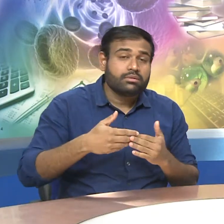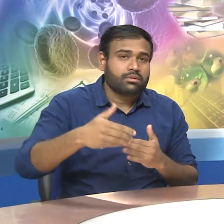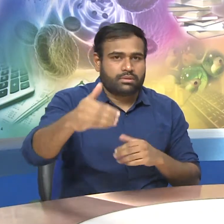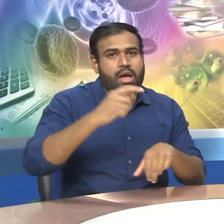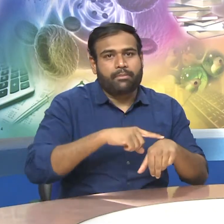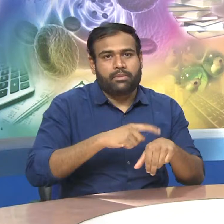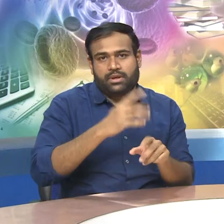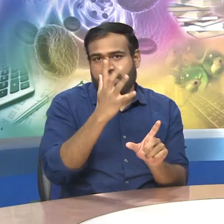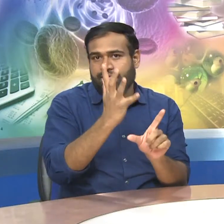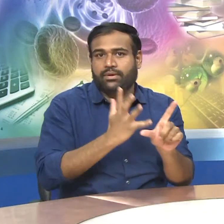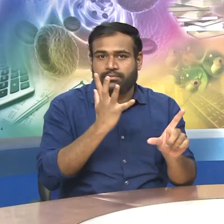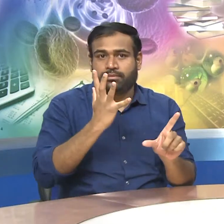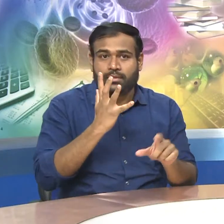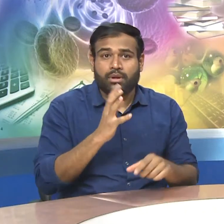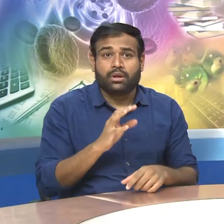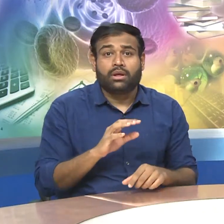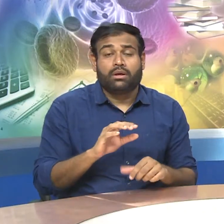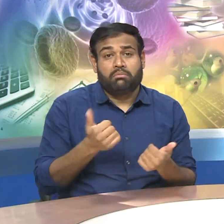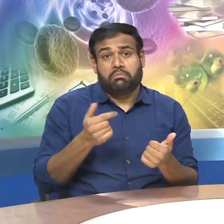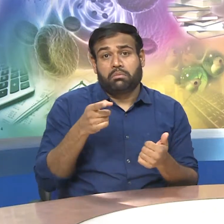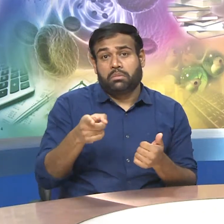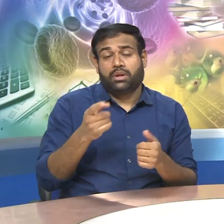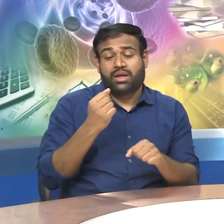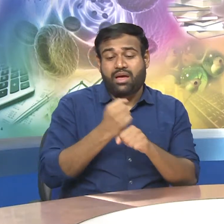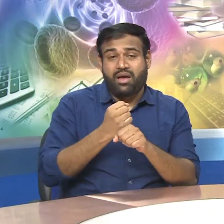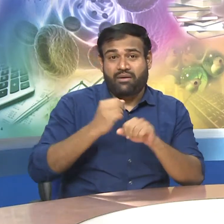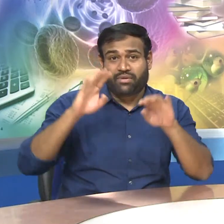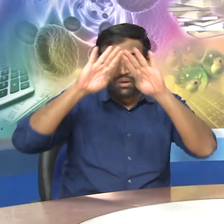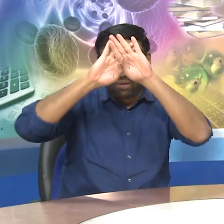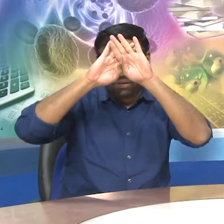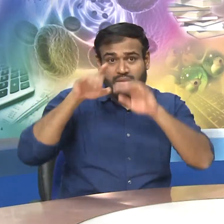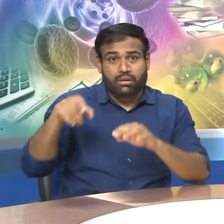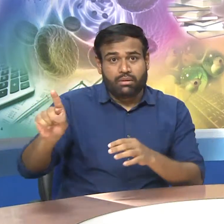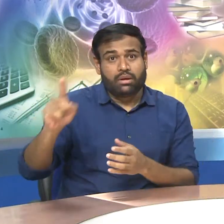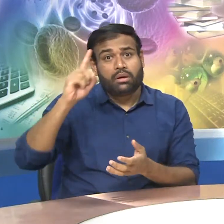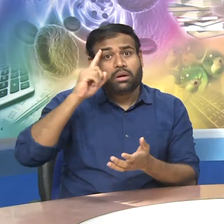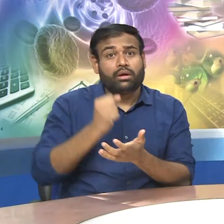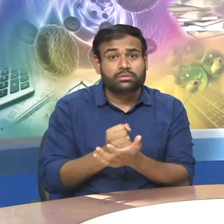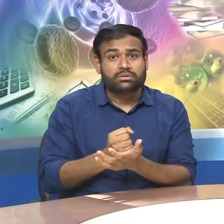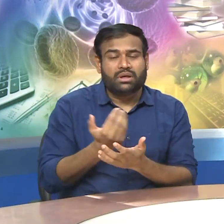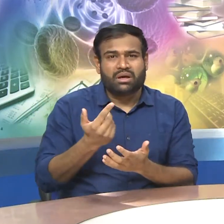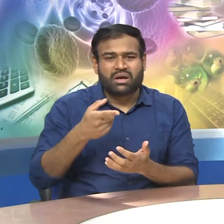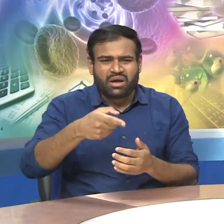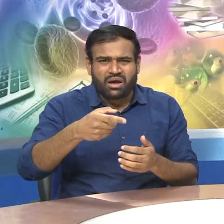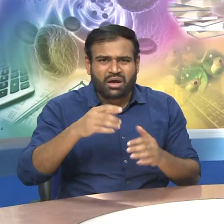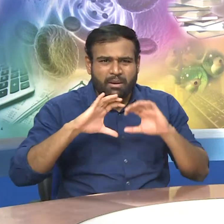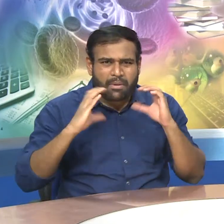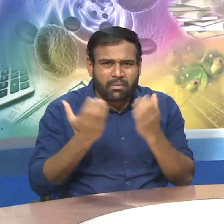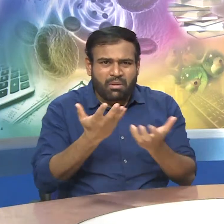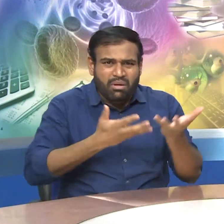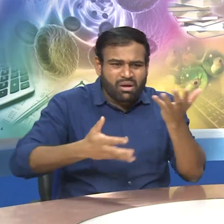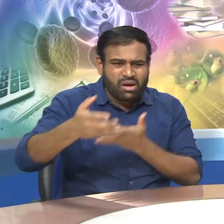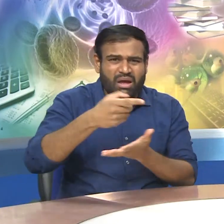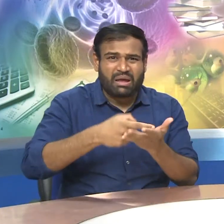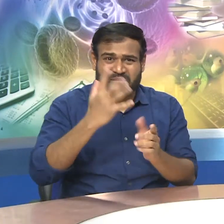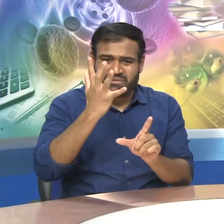the governor can dissolve it before the completion of its term on the advice